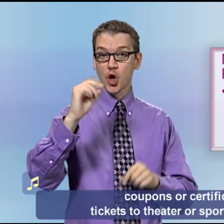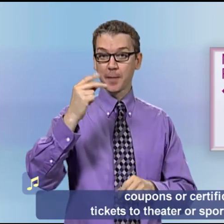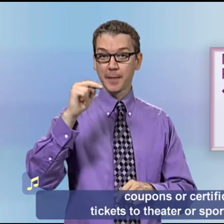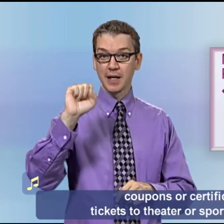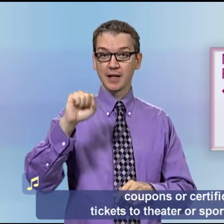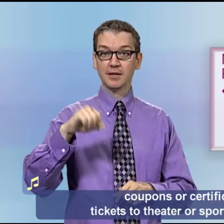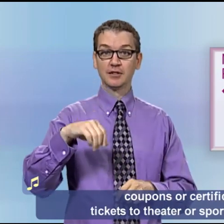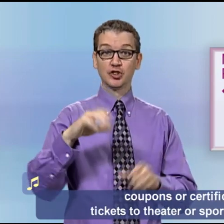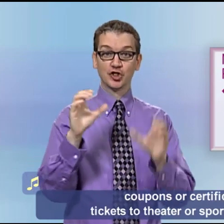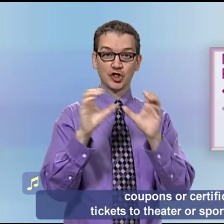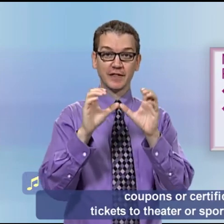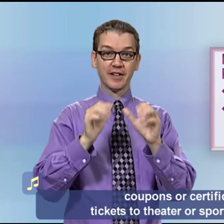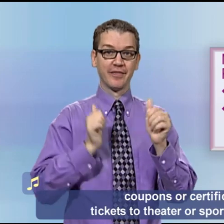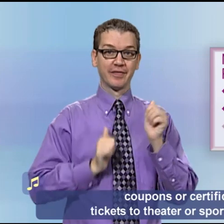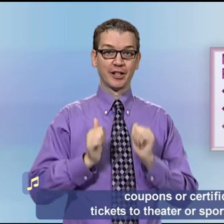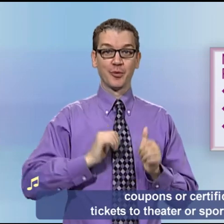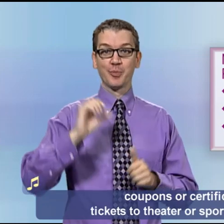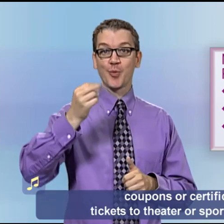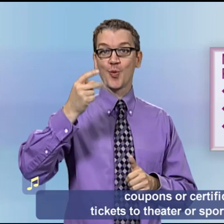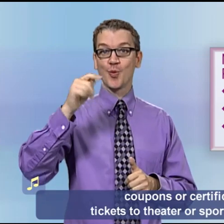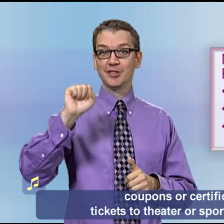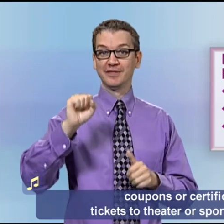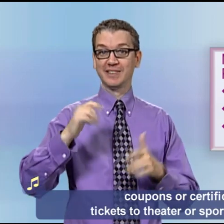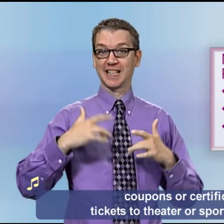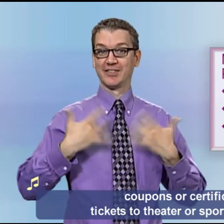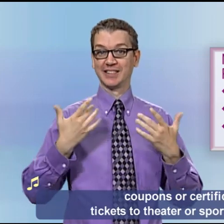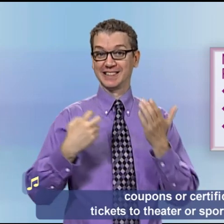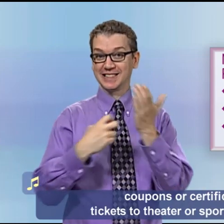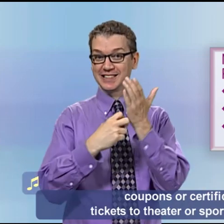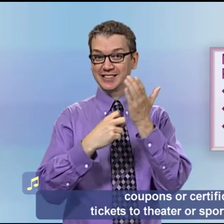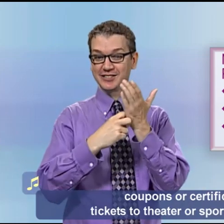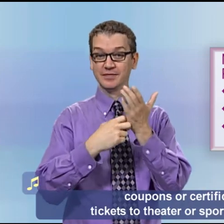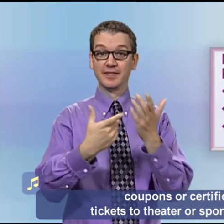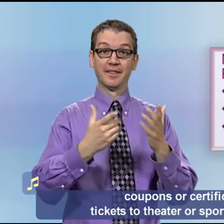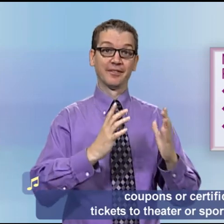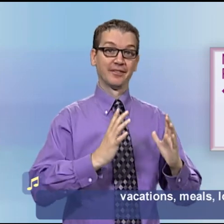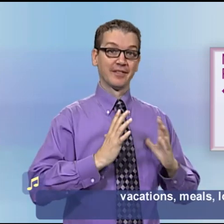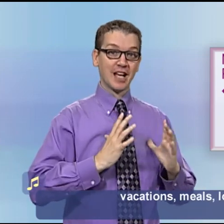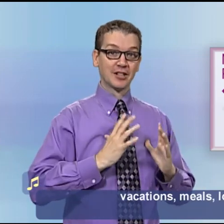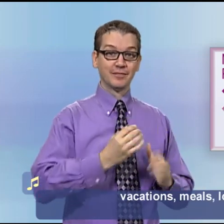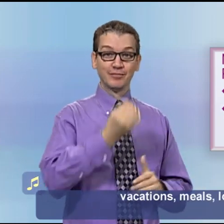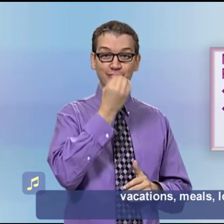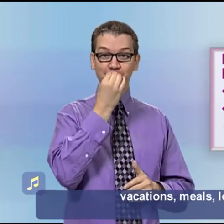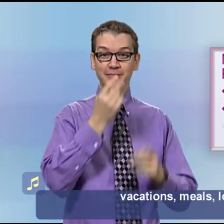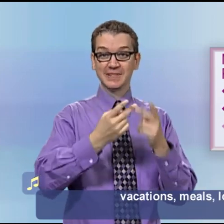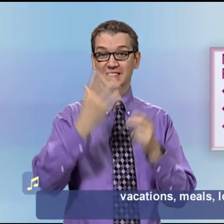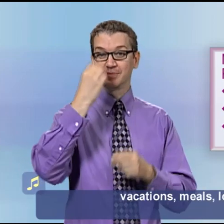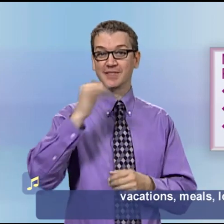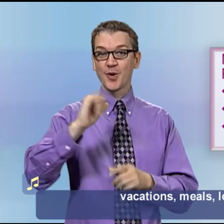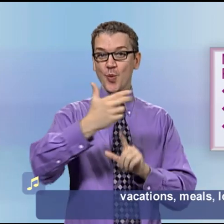or certificates tickets to theater or sporting events vacations meals lodging